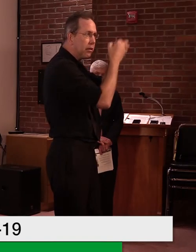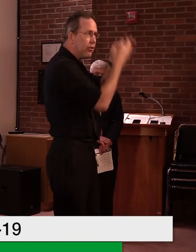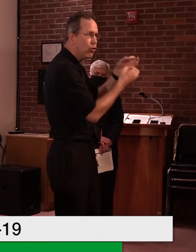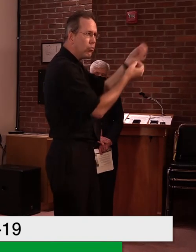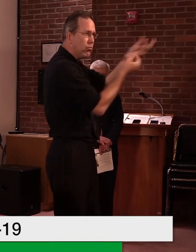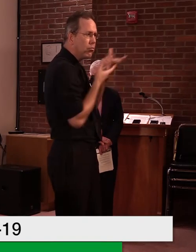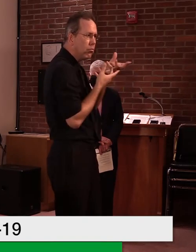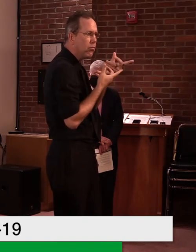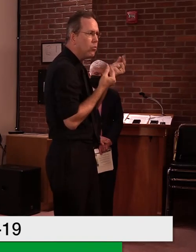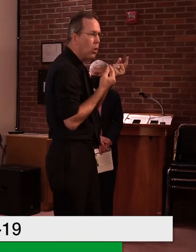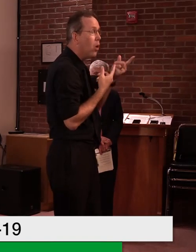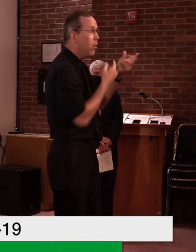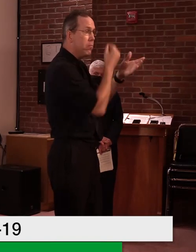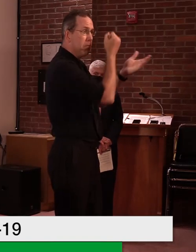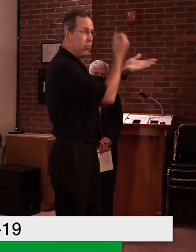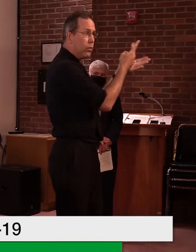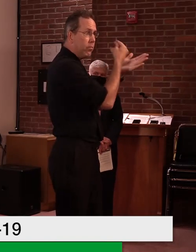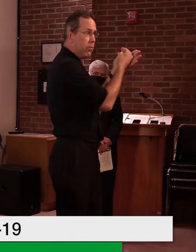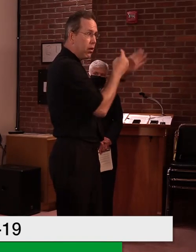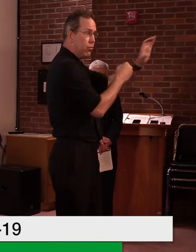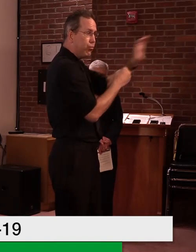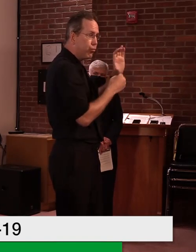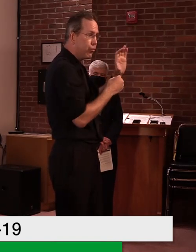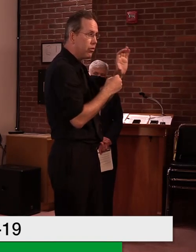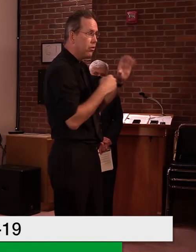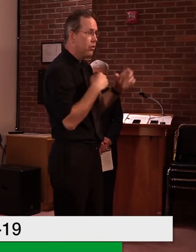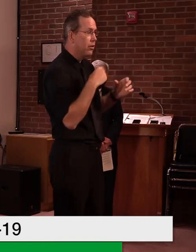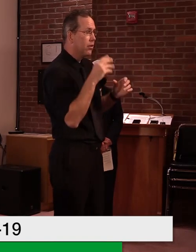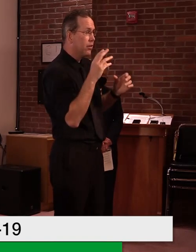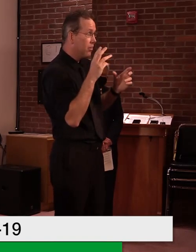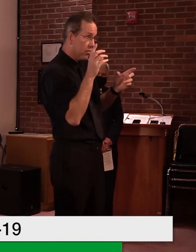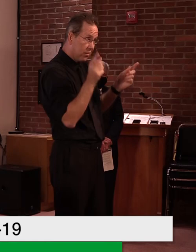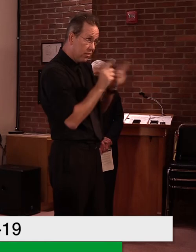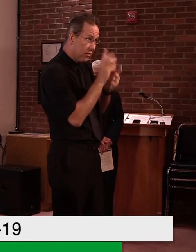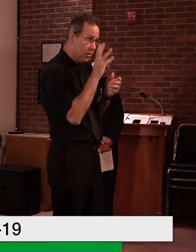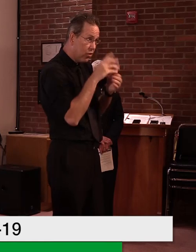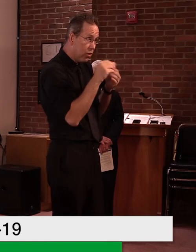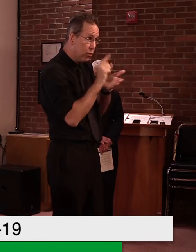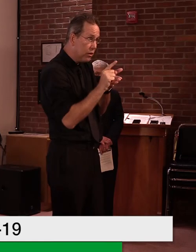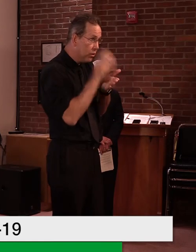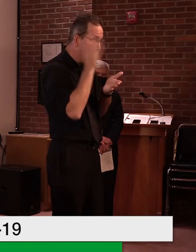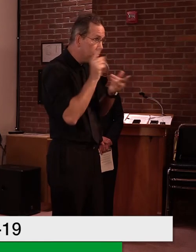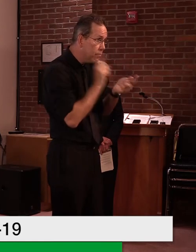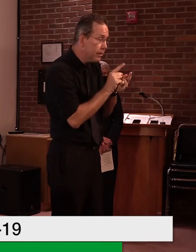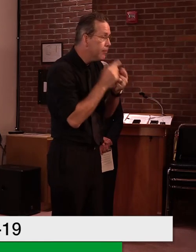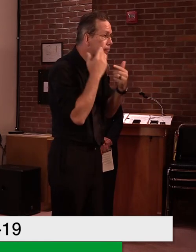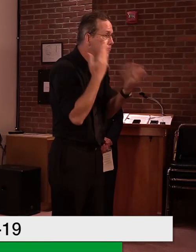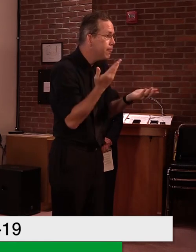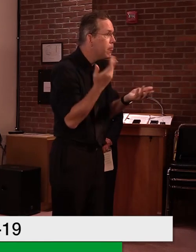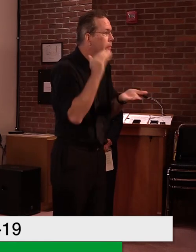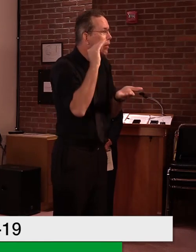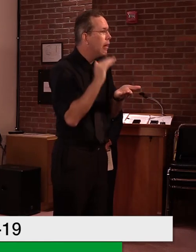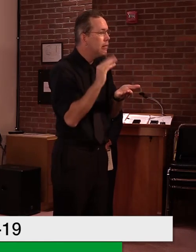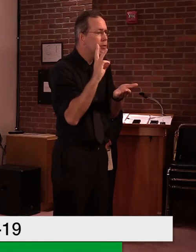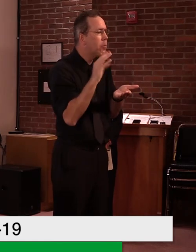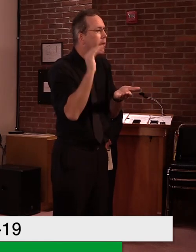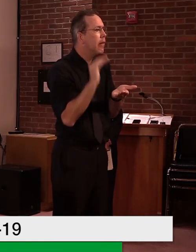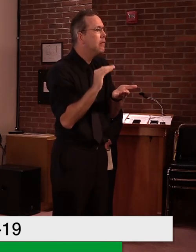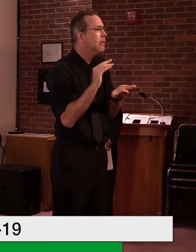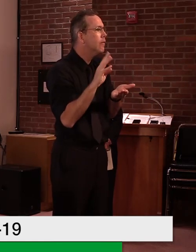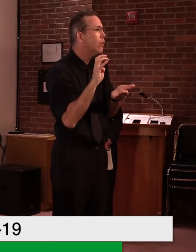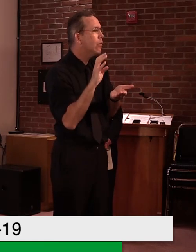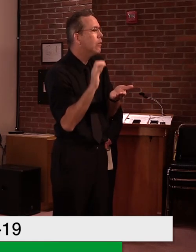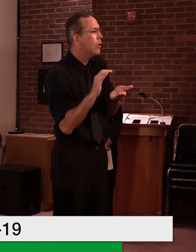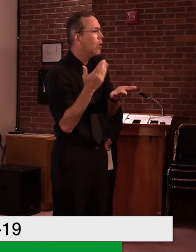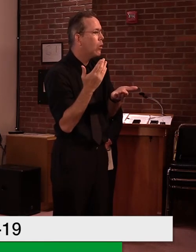don't believe it'll be $600. If it is reinstated, it'll be at a lower value. But unemployment is